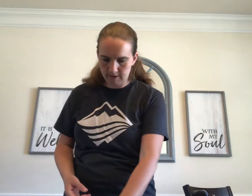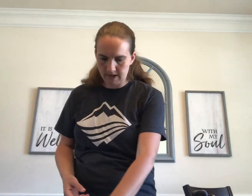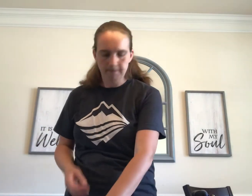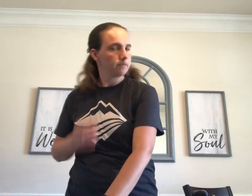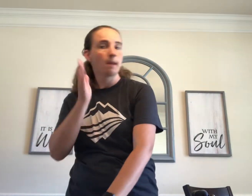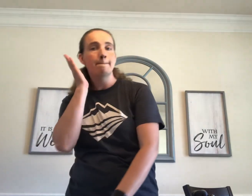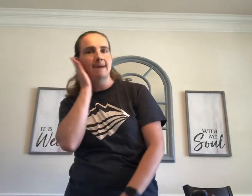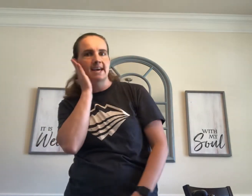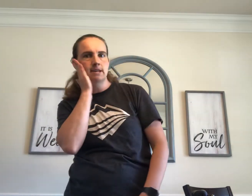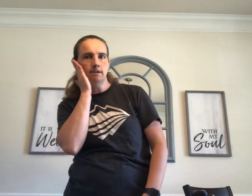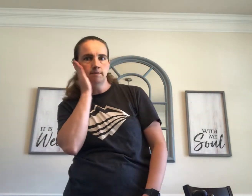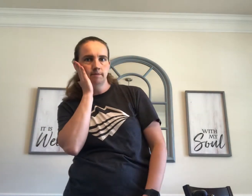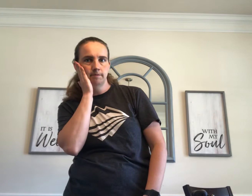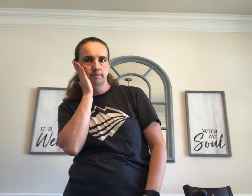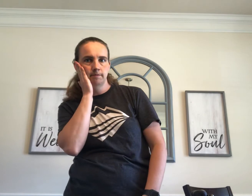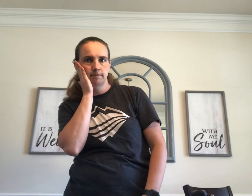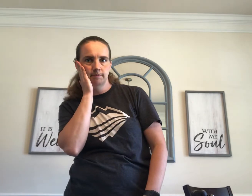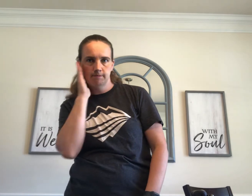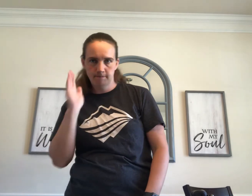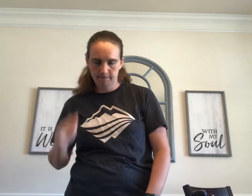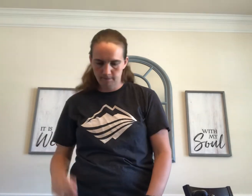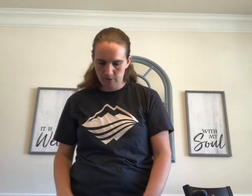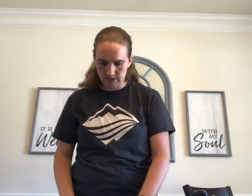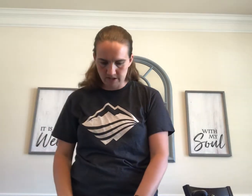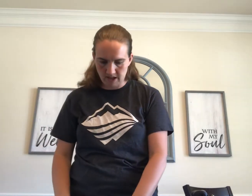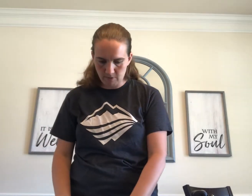Okay? Bed. Just did that one.